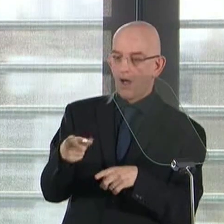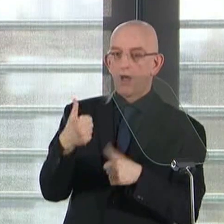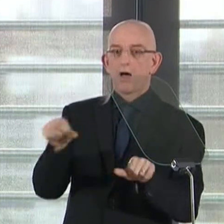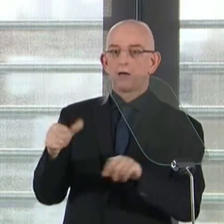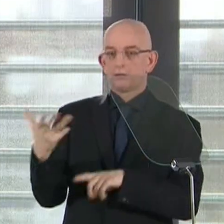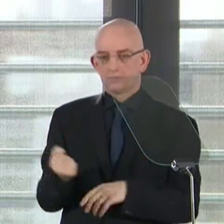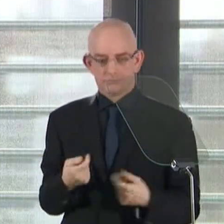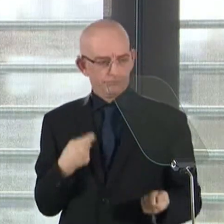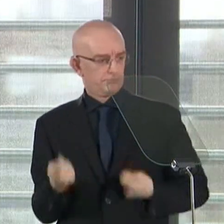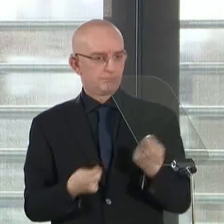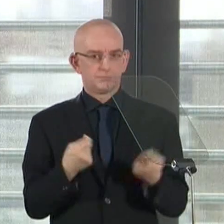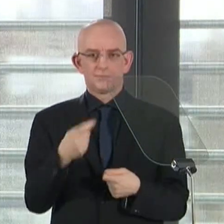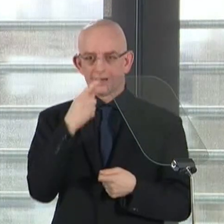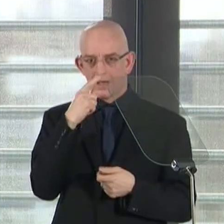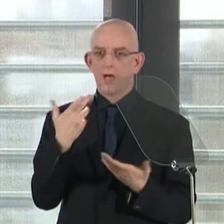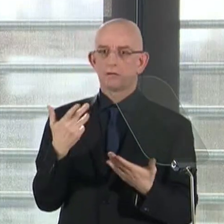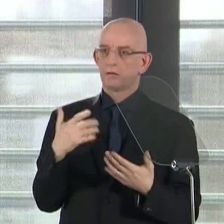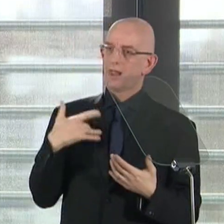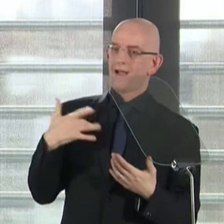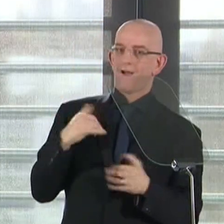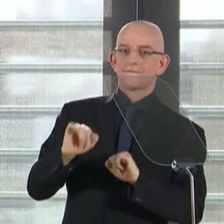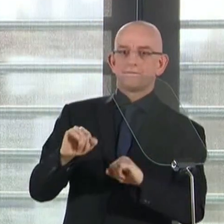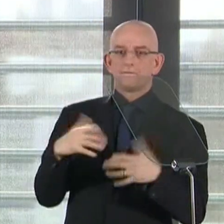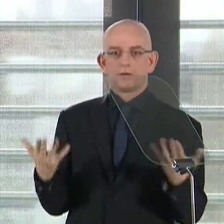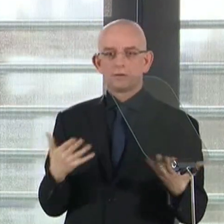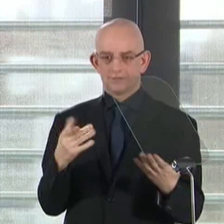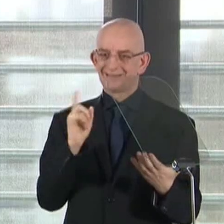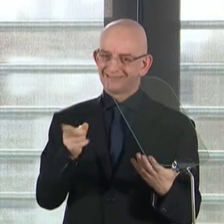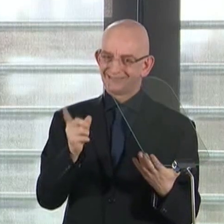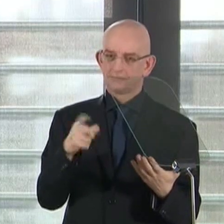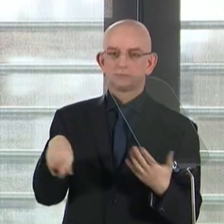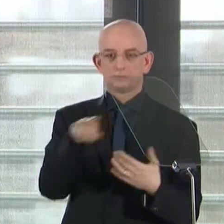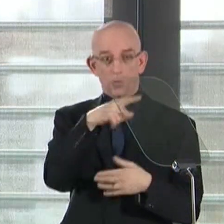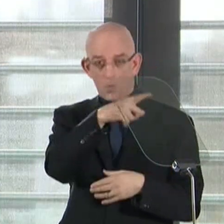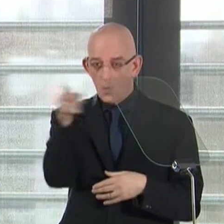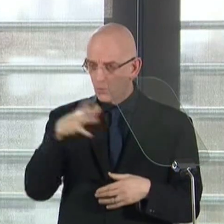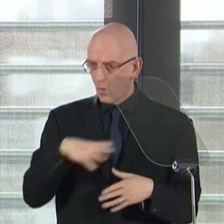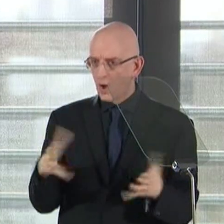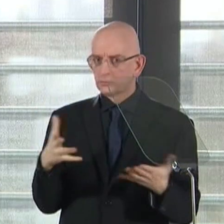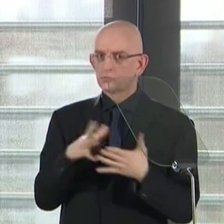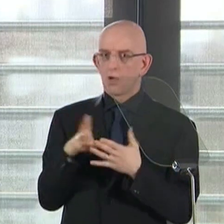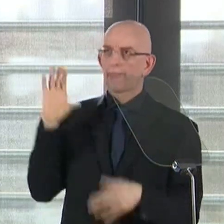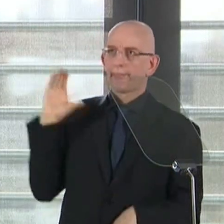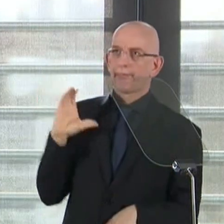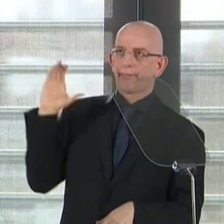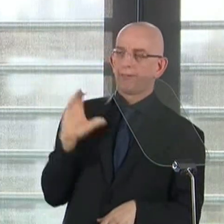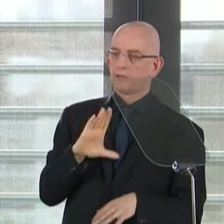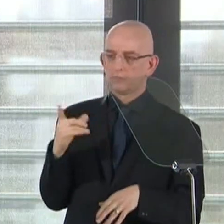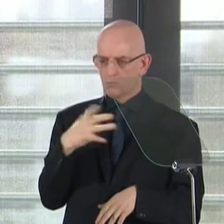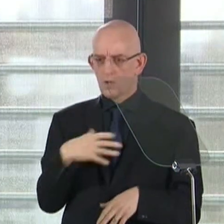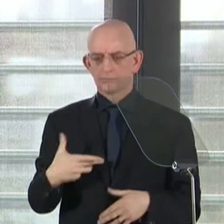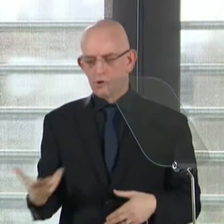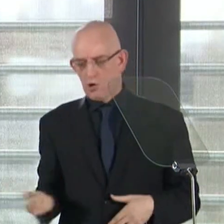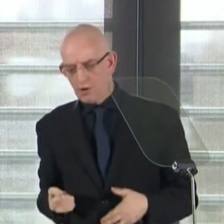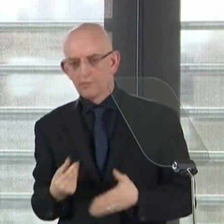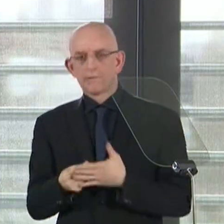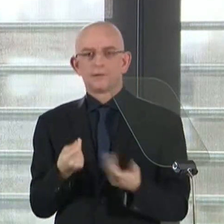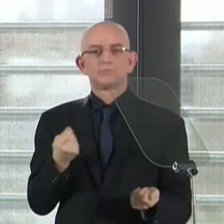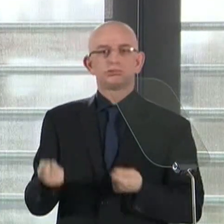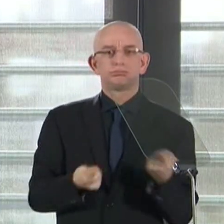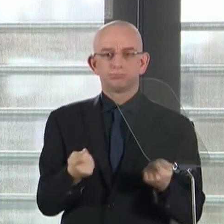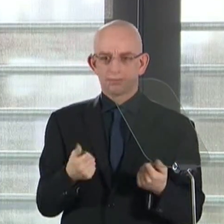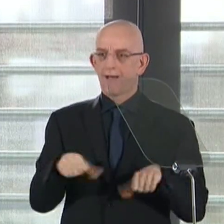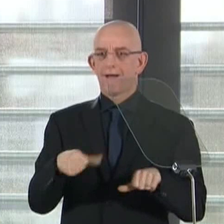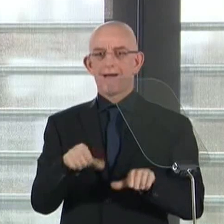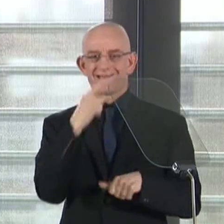well. But I do agree with your point, is that we have to make sure that there are other forms of work as well. There's other forms of voluntary work that people